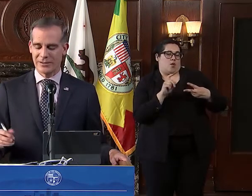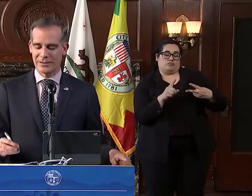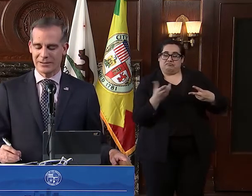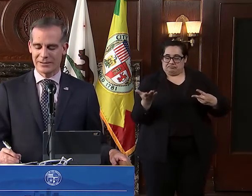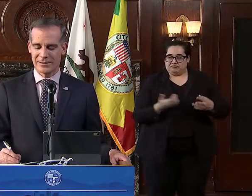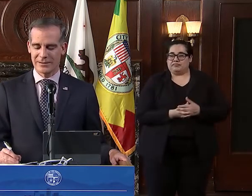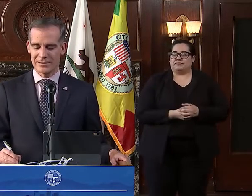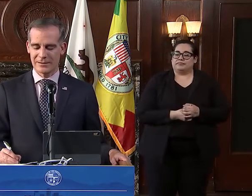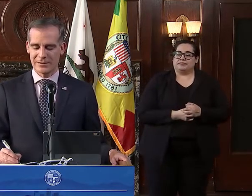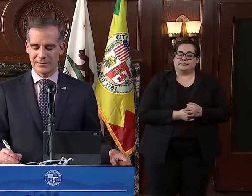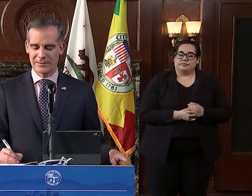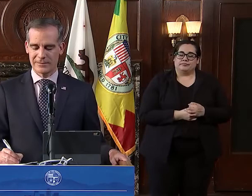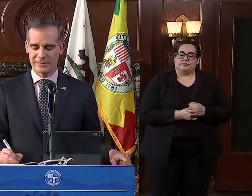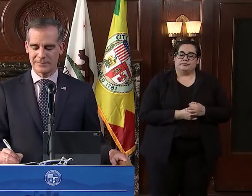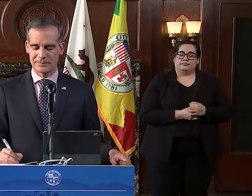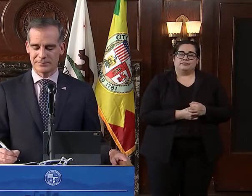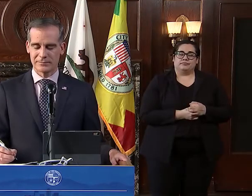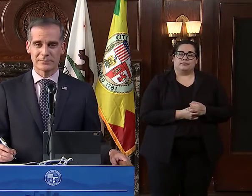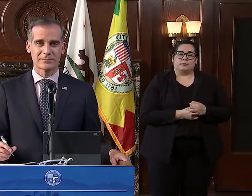Sure.